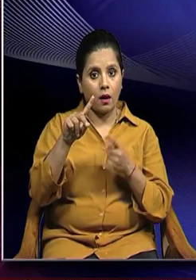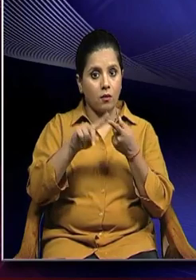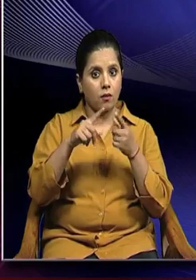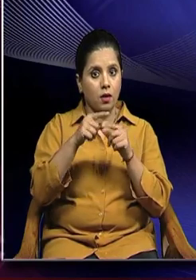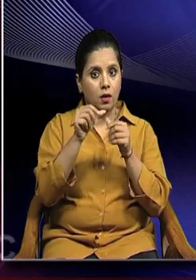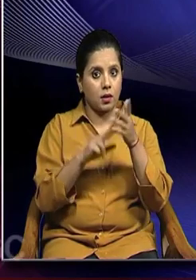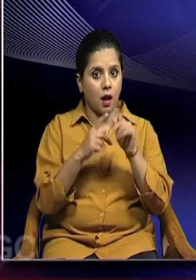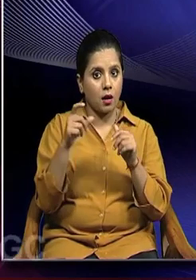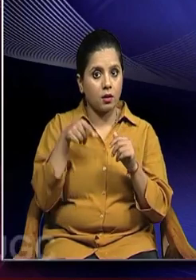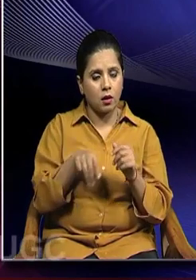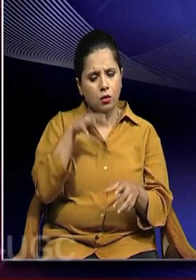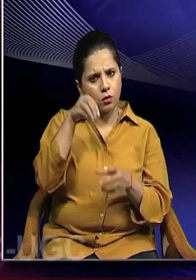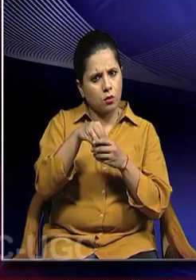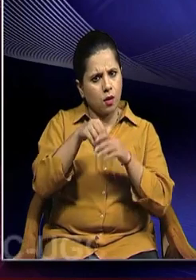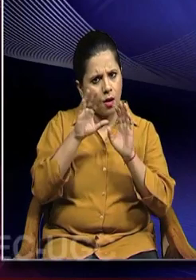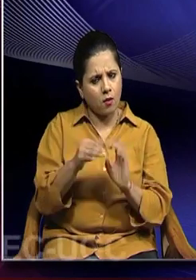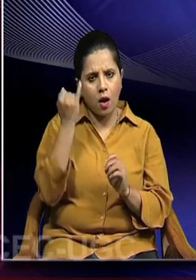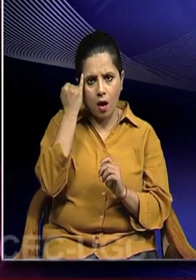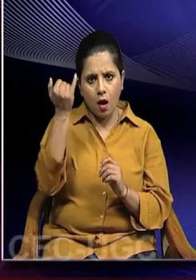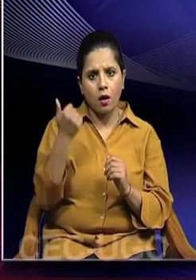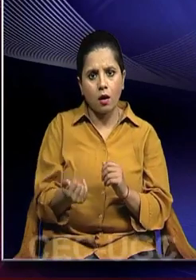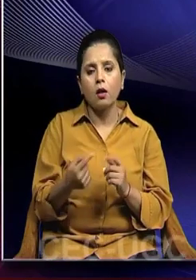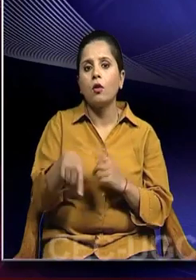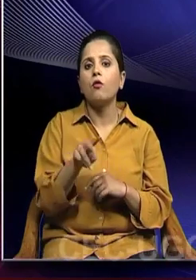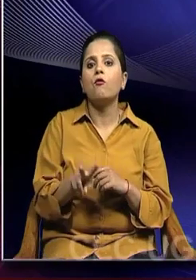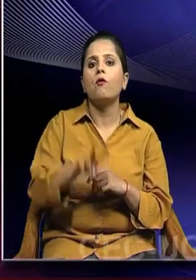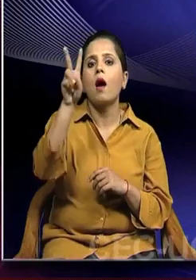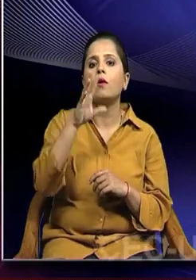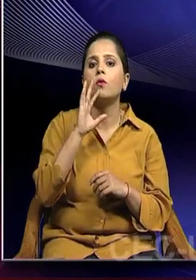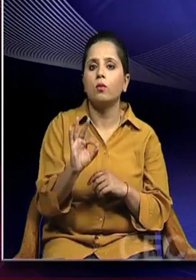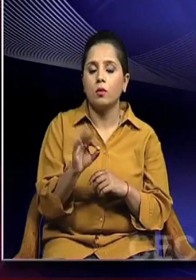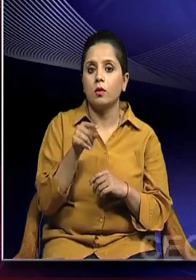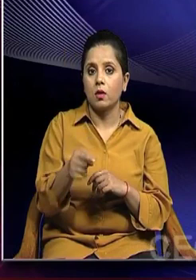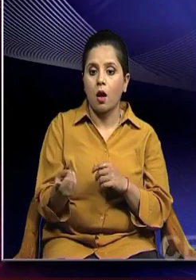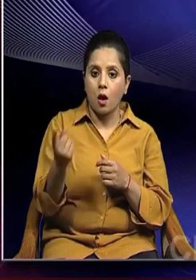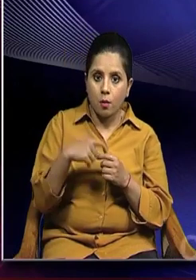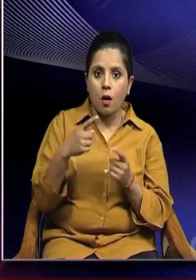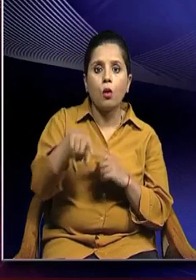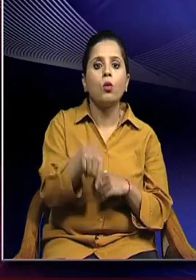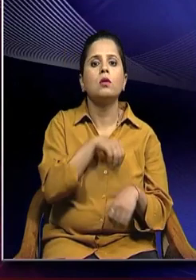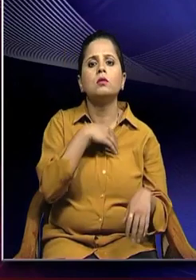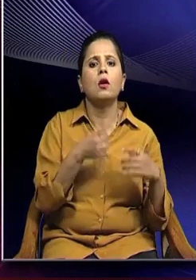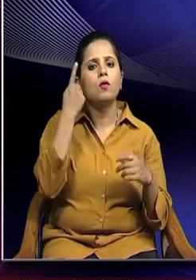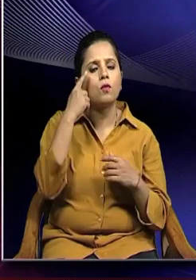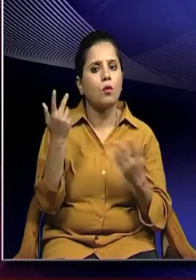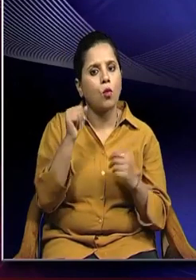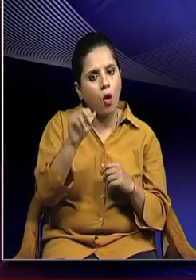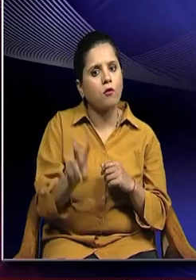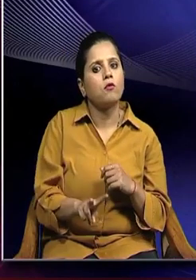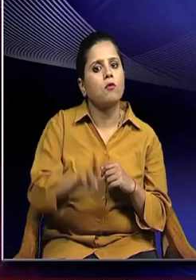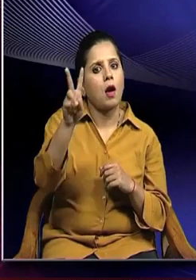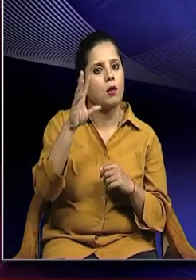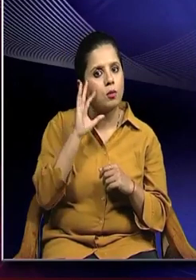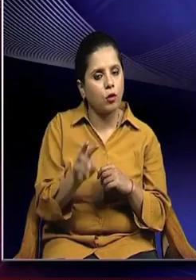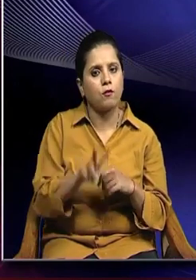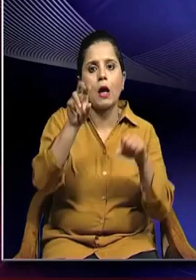psychology is rooted in the idea of struggle for values. So a point where you struggle for your values, the